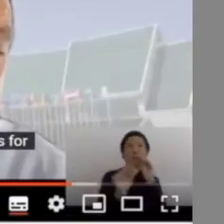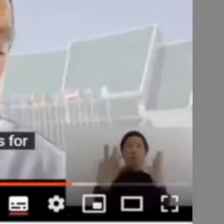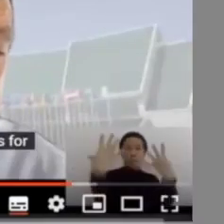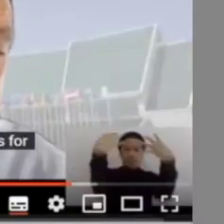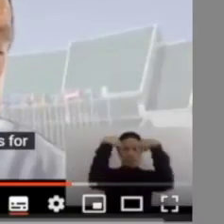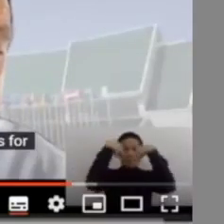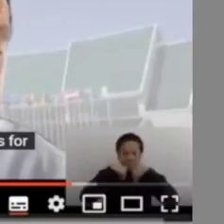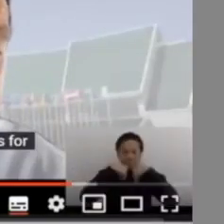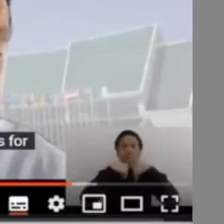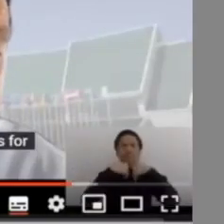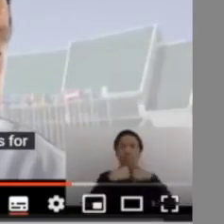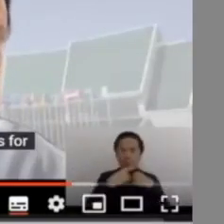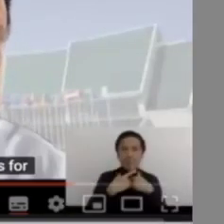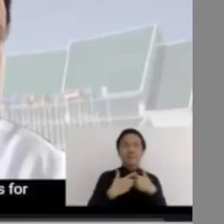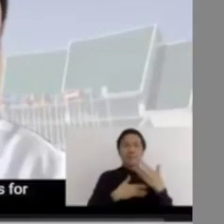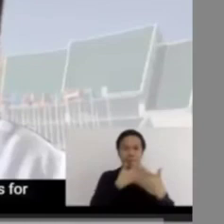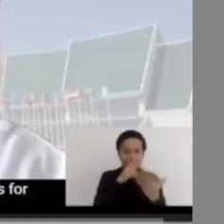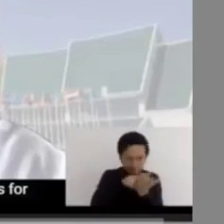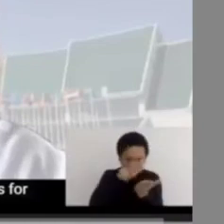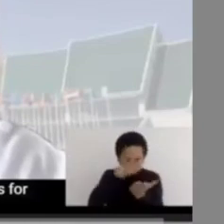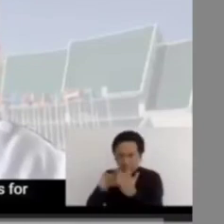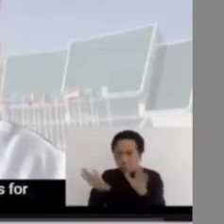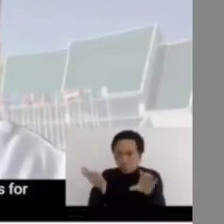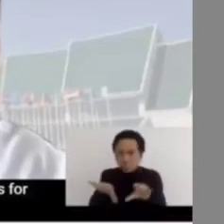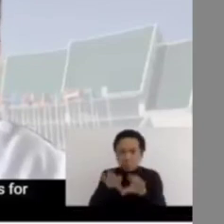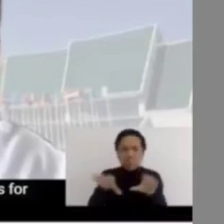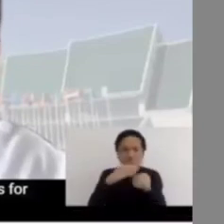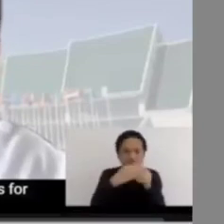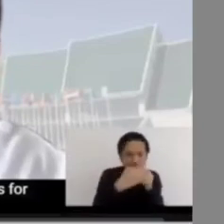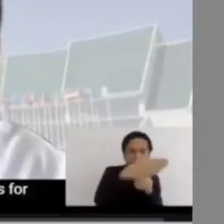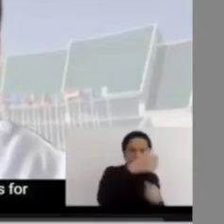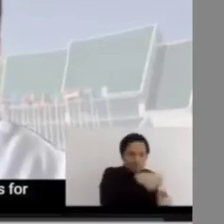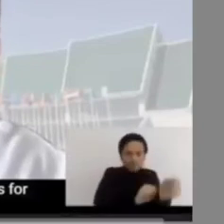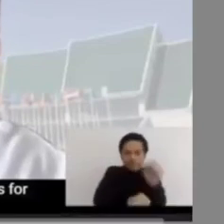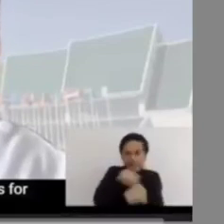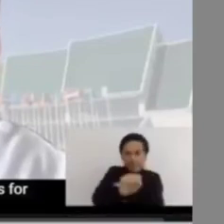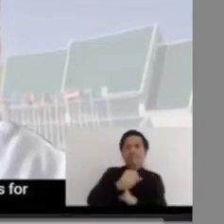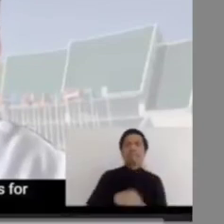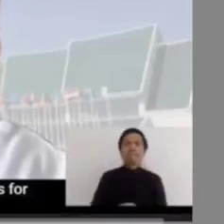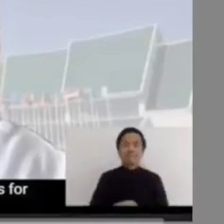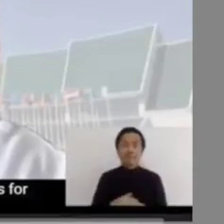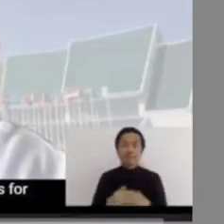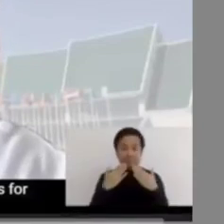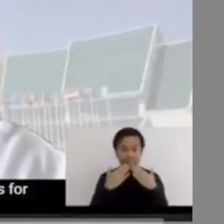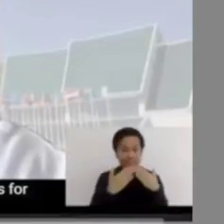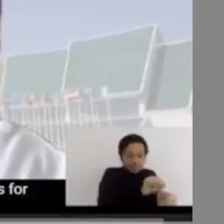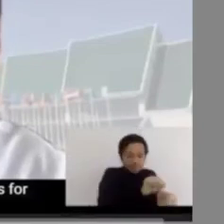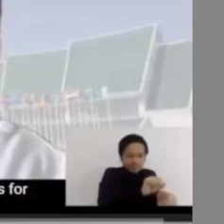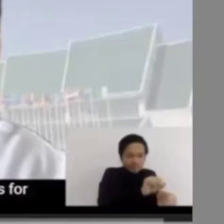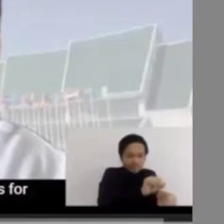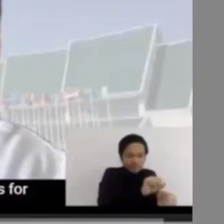Ms. Angeline Chand, who is the team leader of the programs for the Pacific